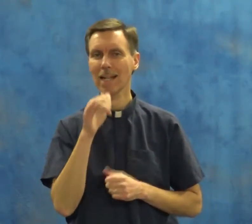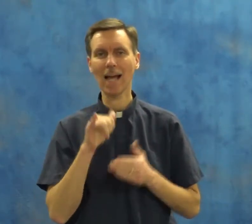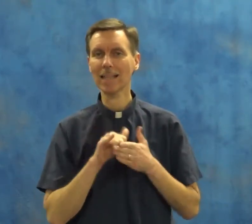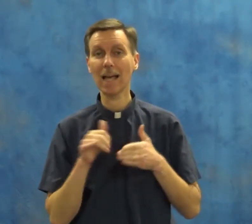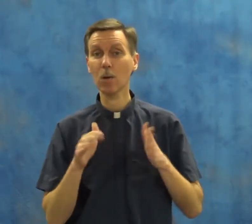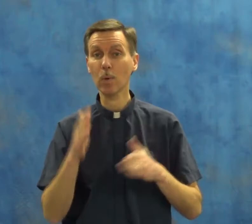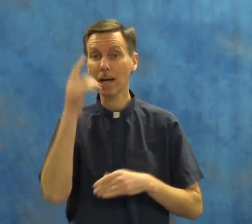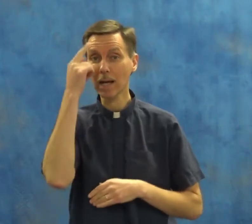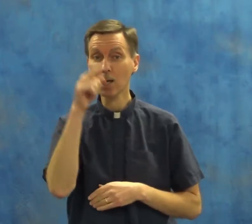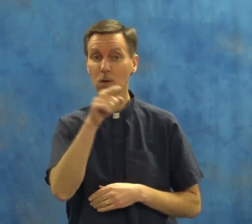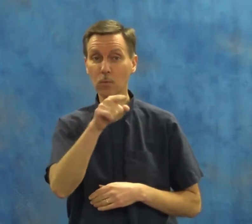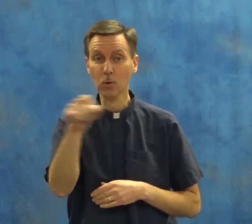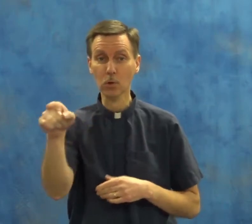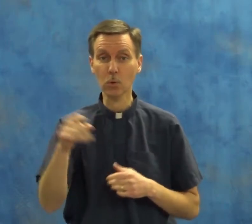Not that way for you.